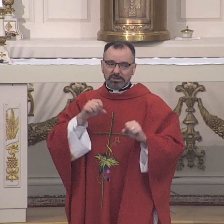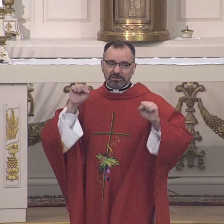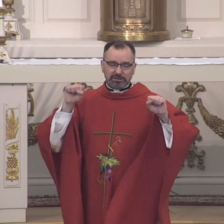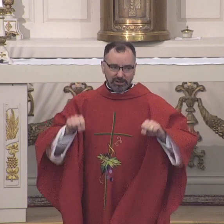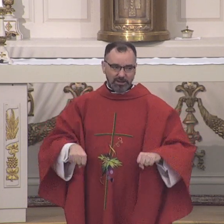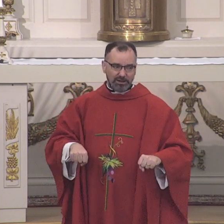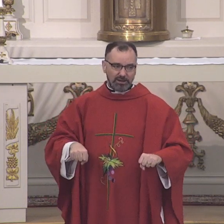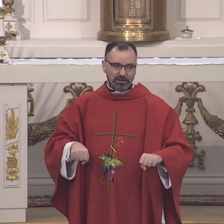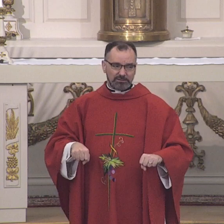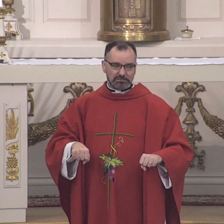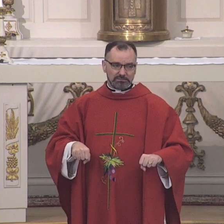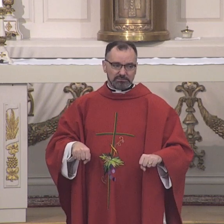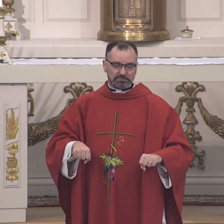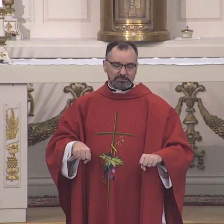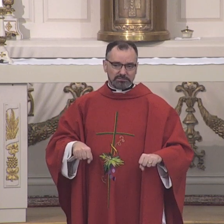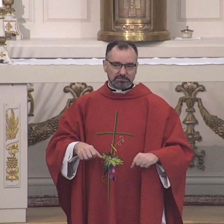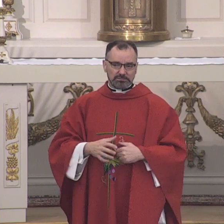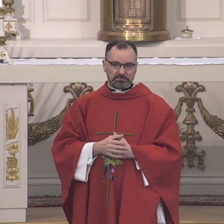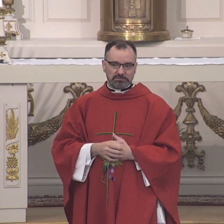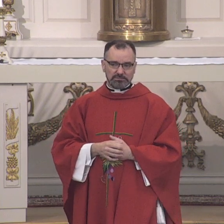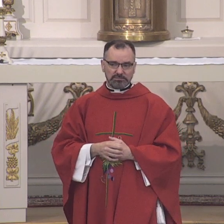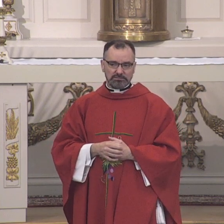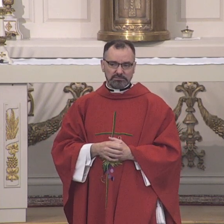for us? This is so hard for us. But